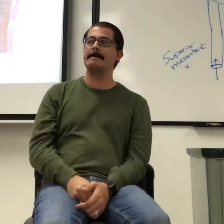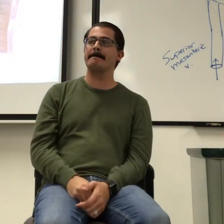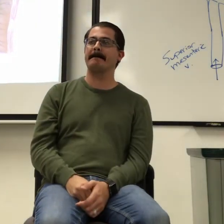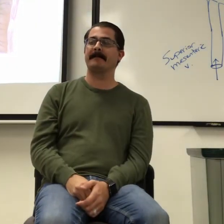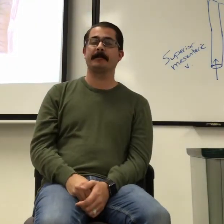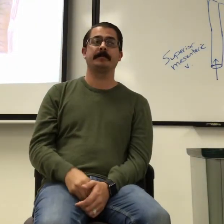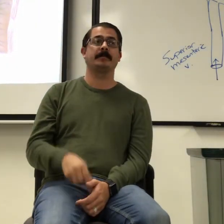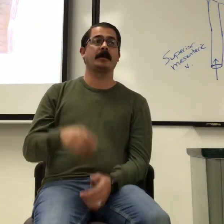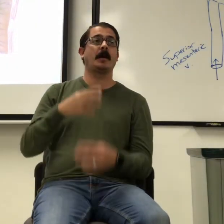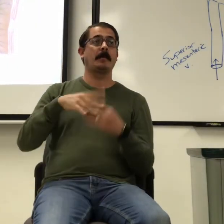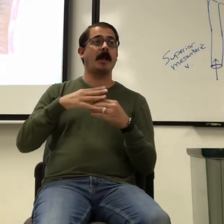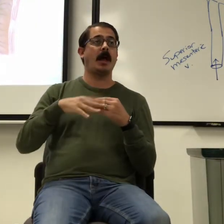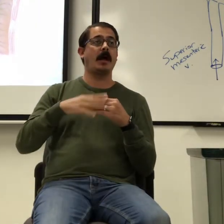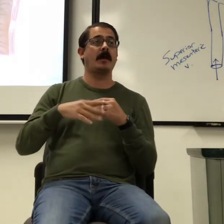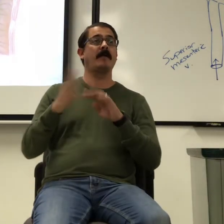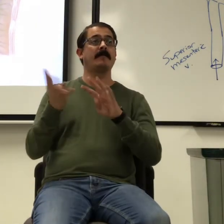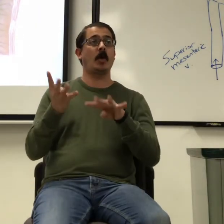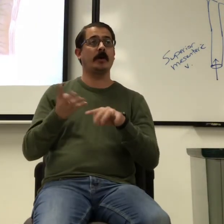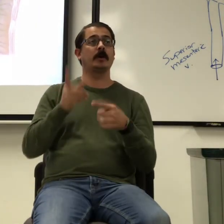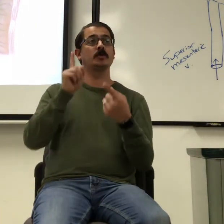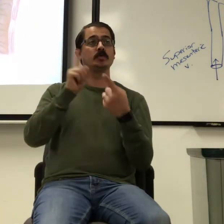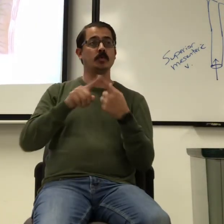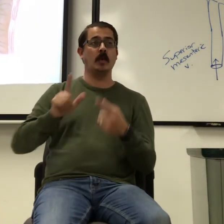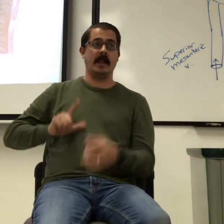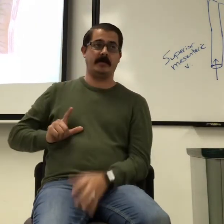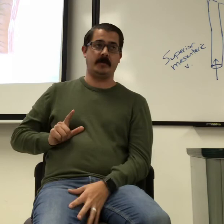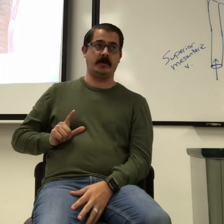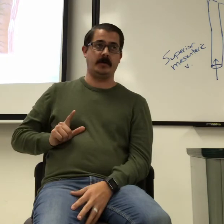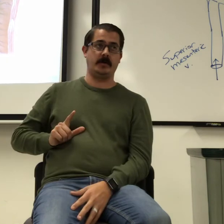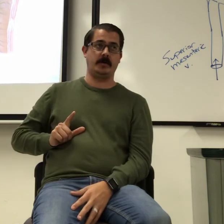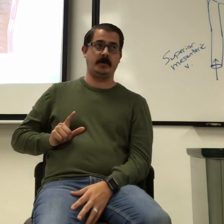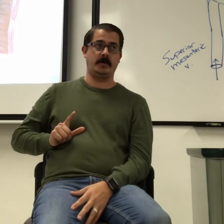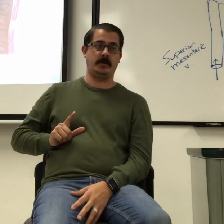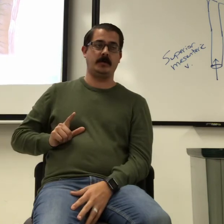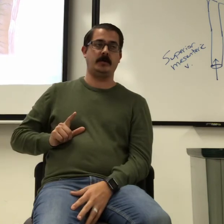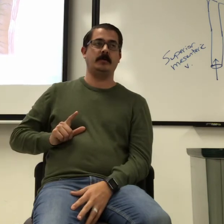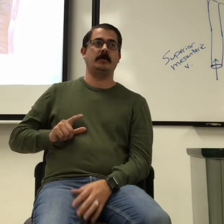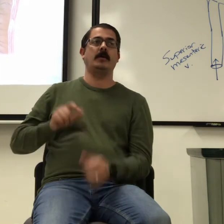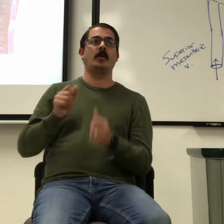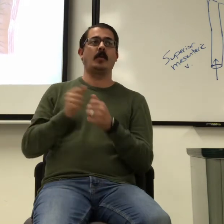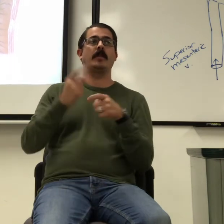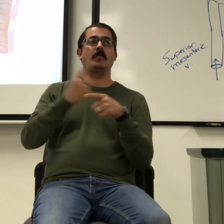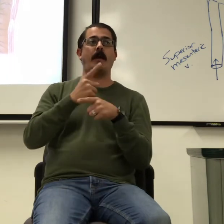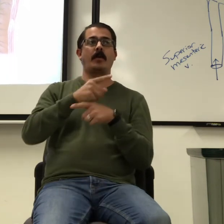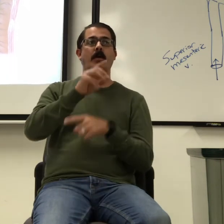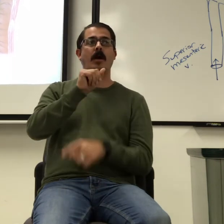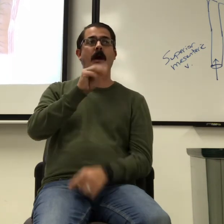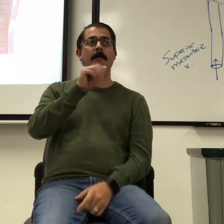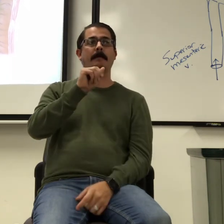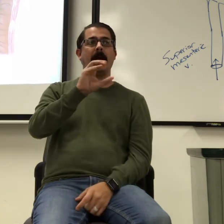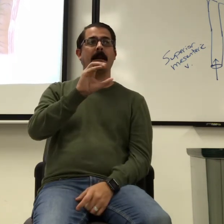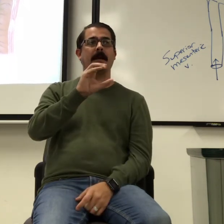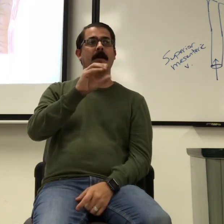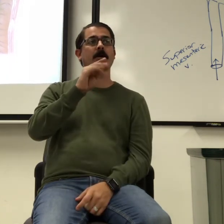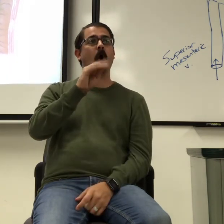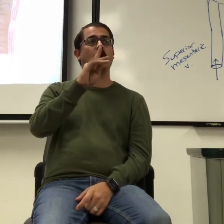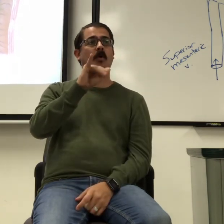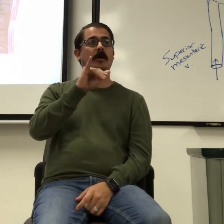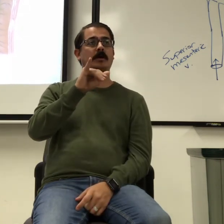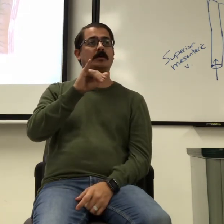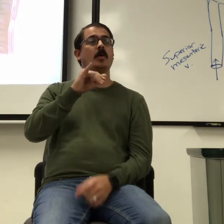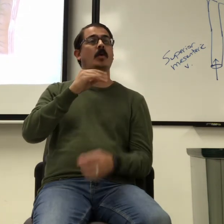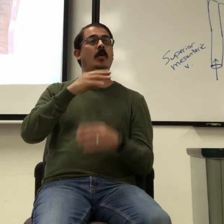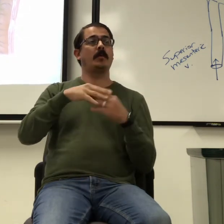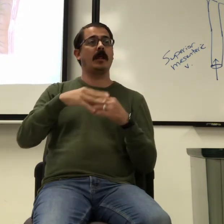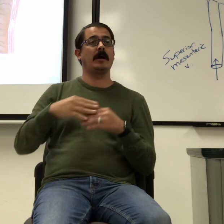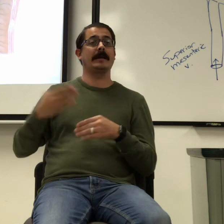blood is flowing to the liver. Portal vein along with proper hepatic artery. Okay, so blood is flowing into the